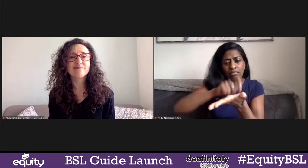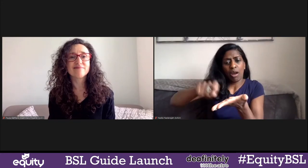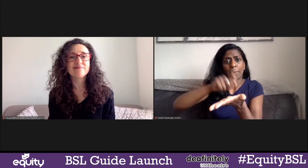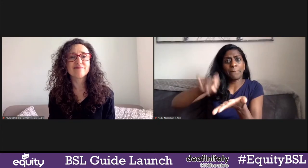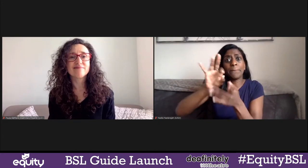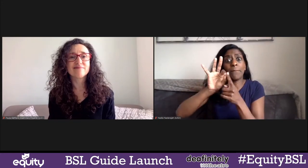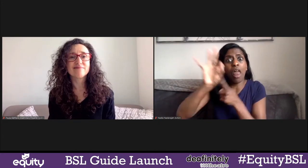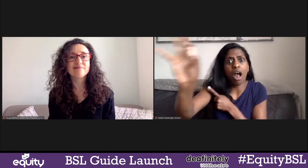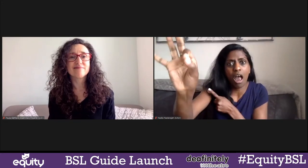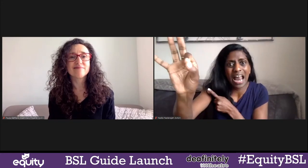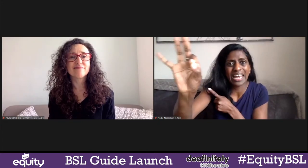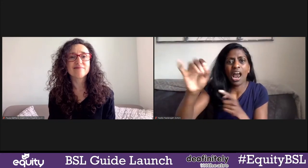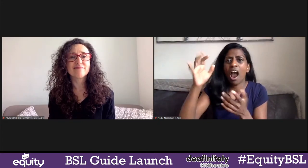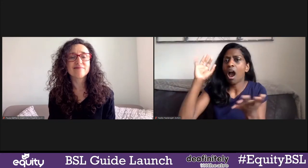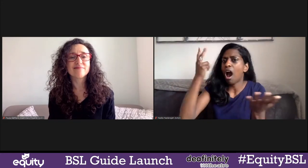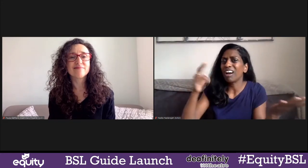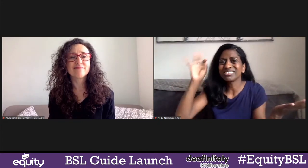employ a deaf actor,